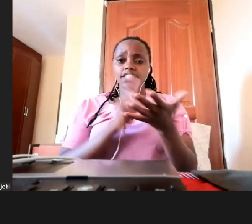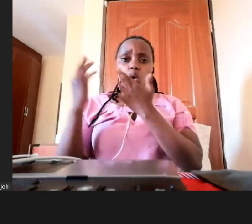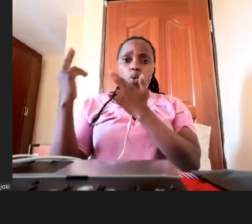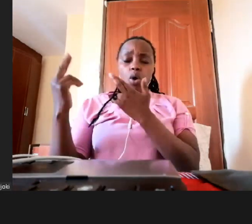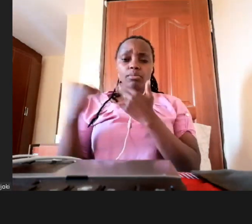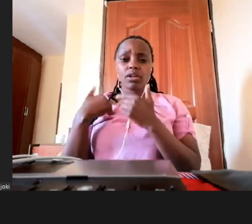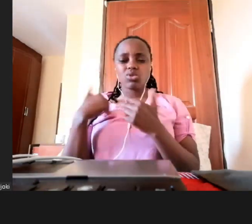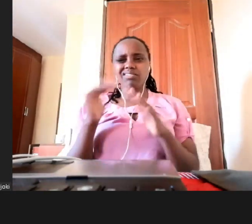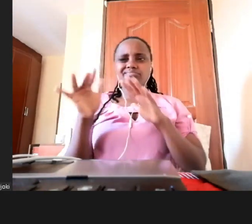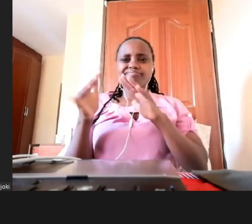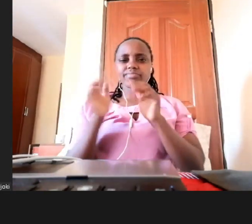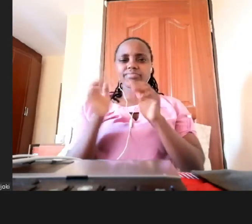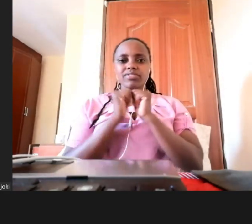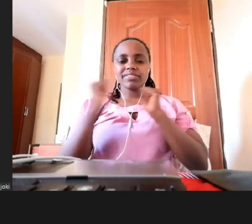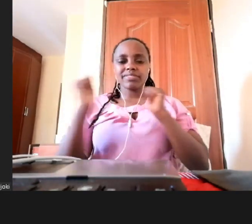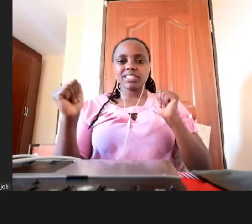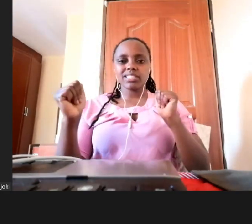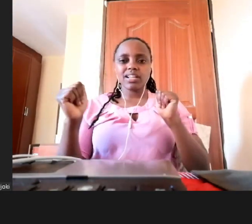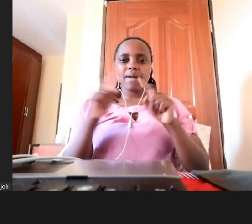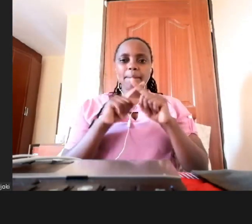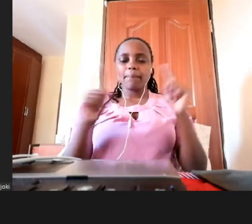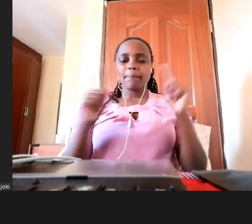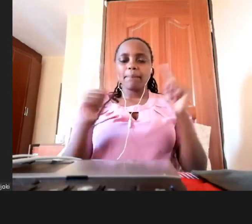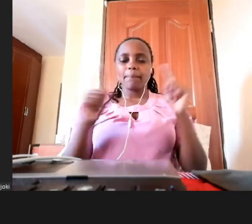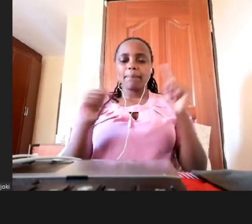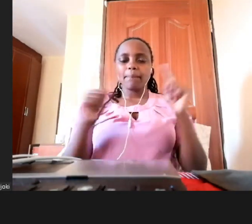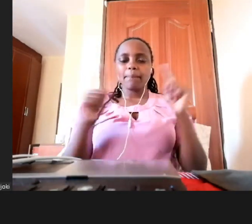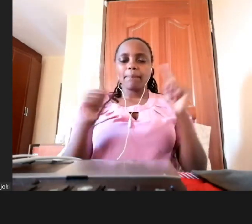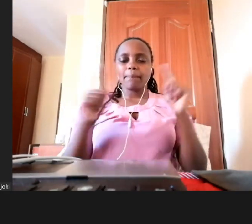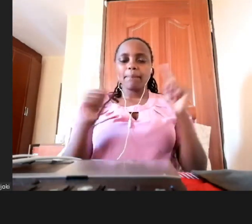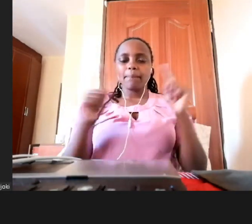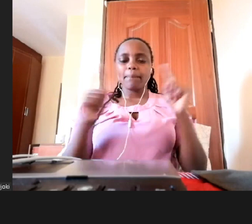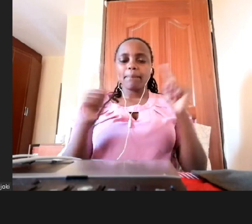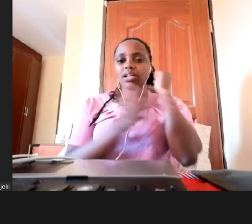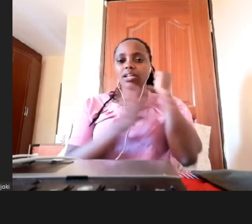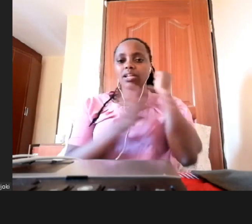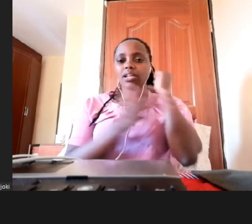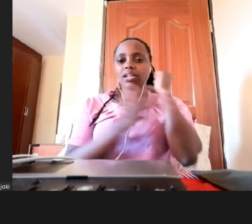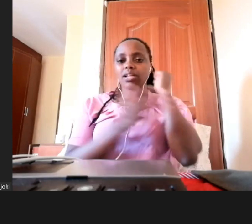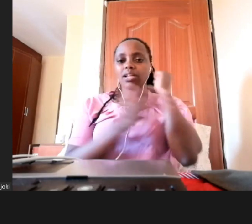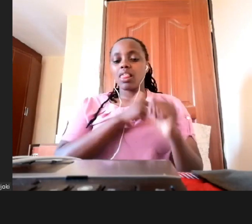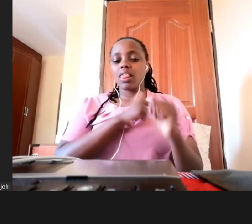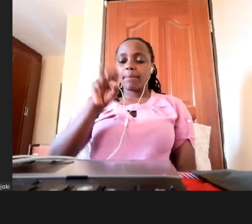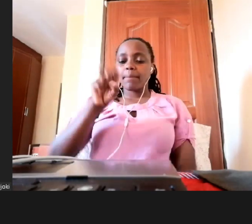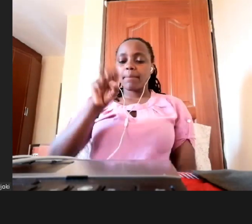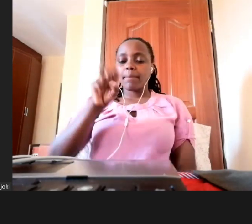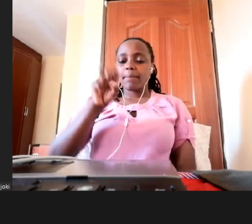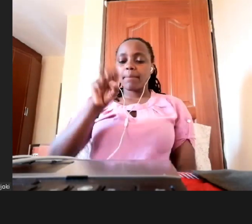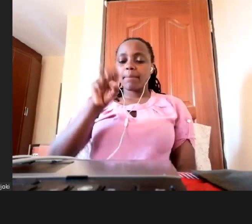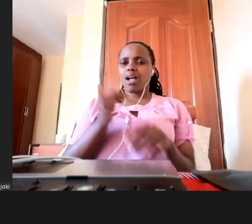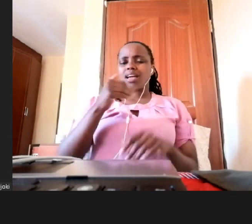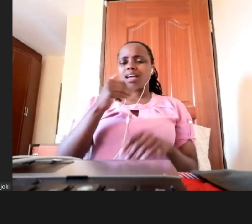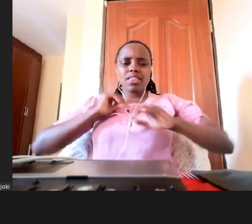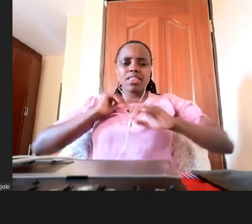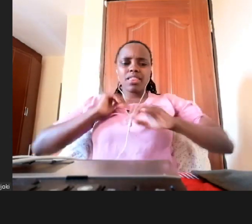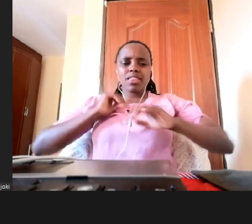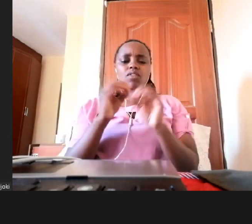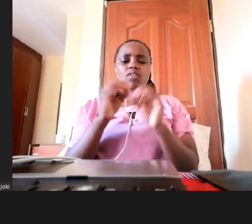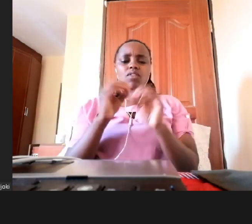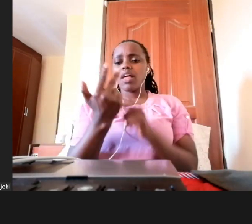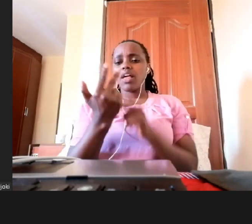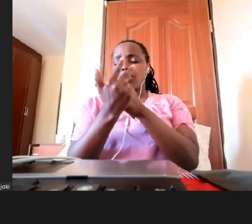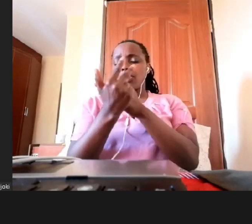about 15. Unfortunately, we're informed by the PS that they are terribly understaffed and they only have 3 per